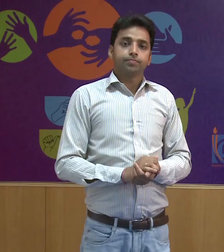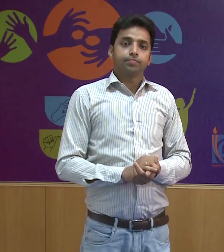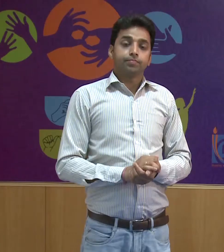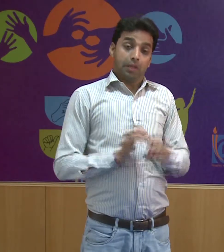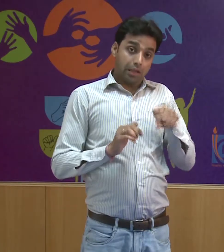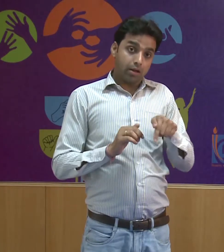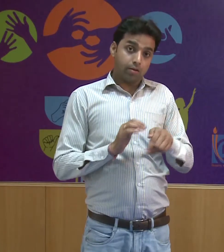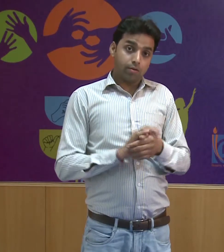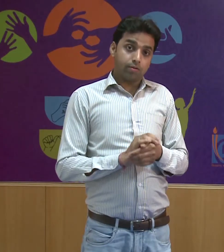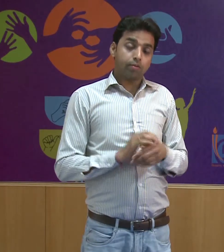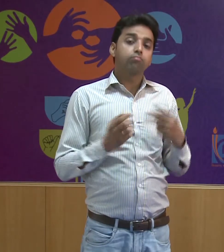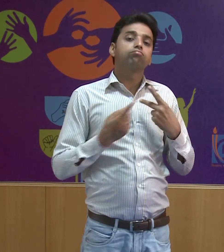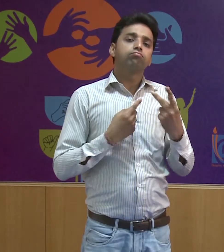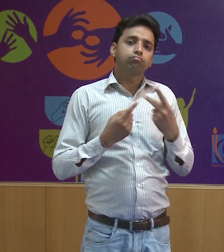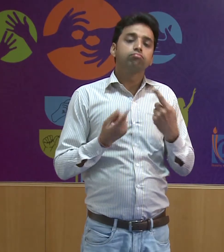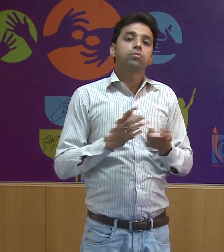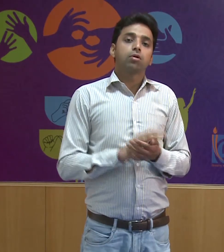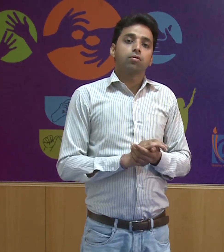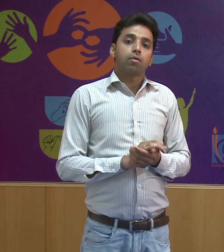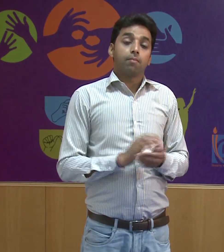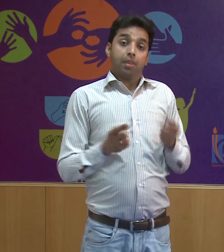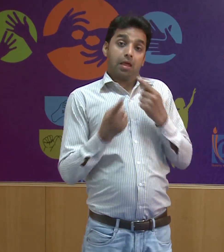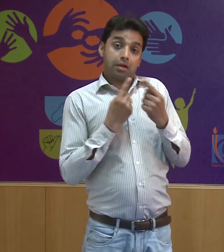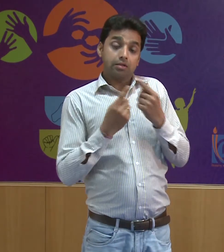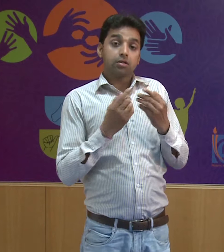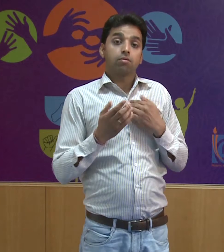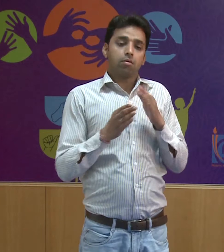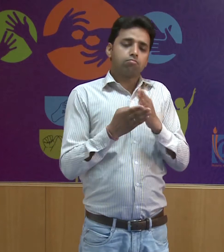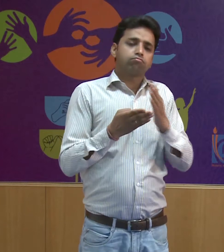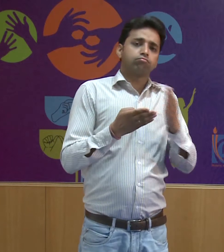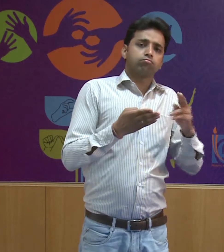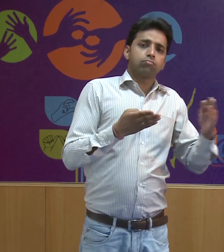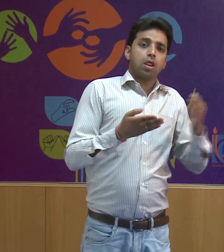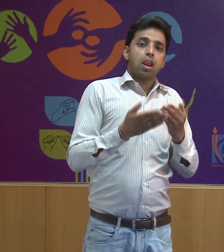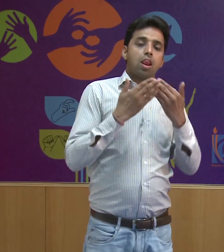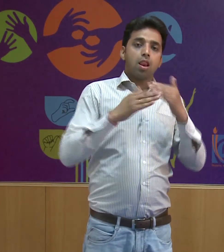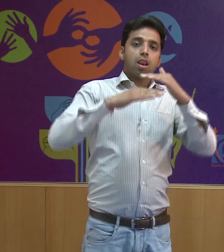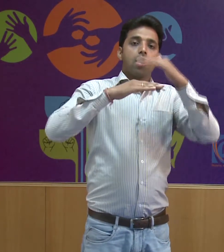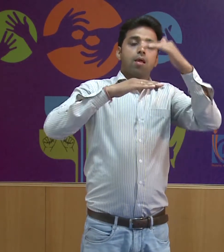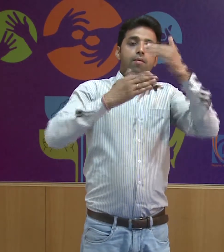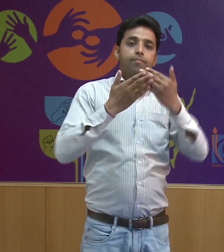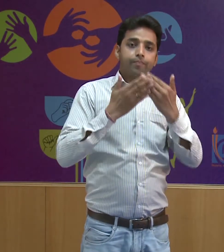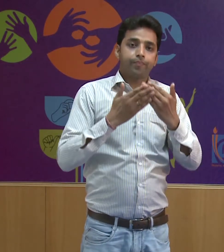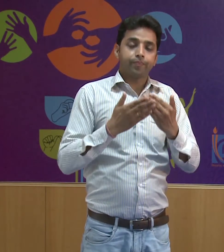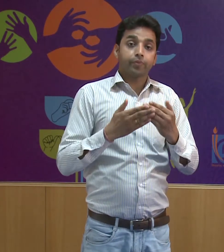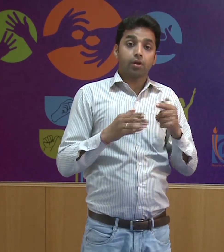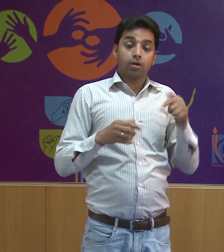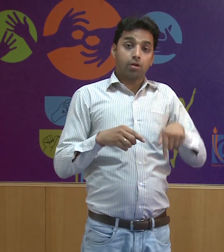We discussed about the different levels of education developed in the country